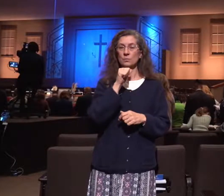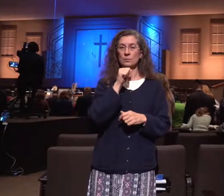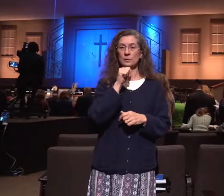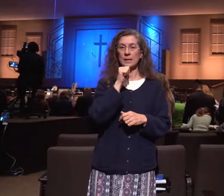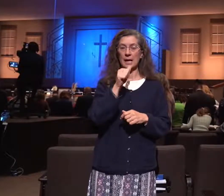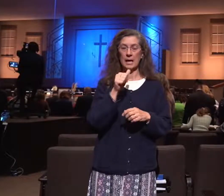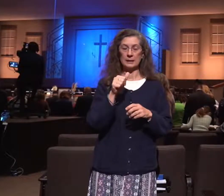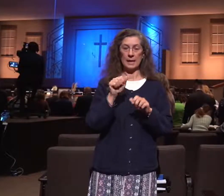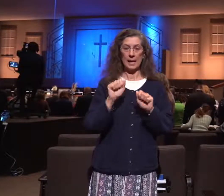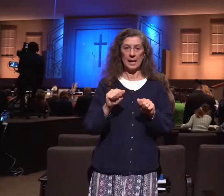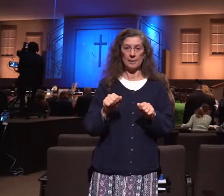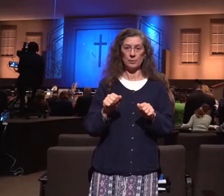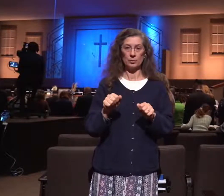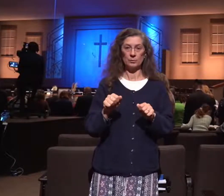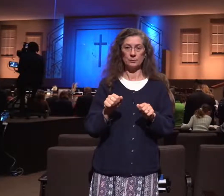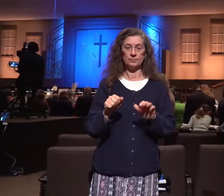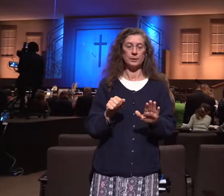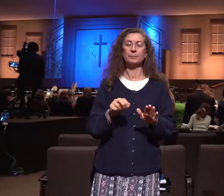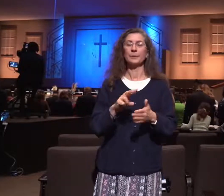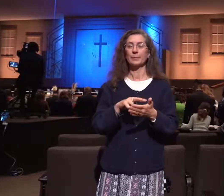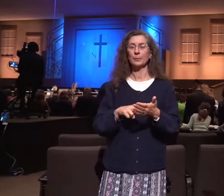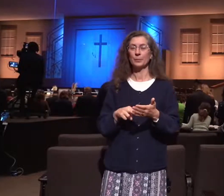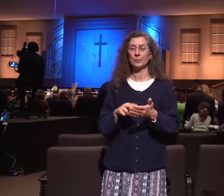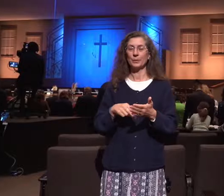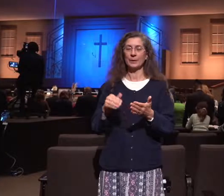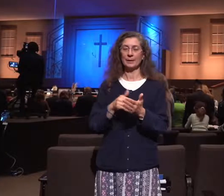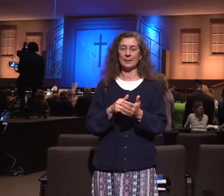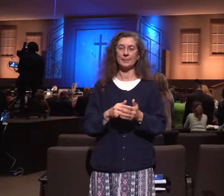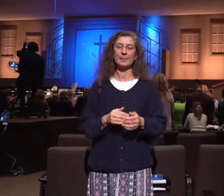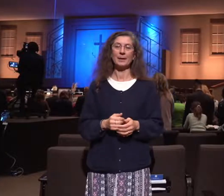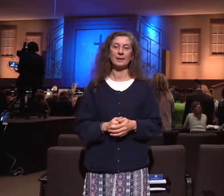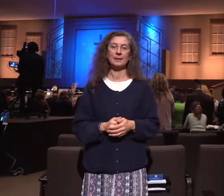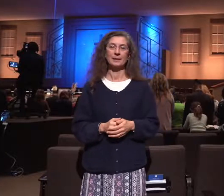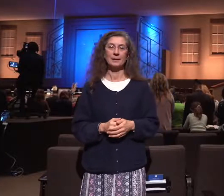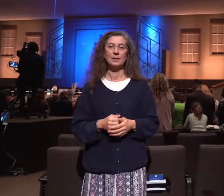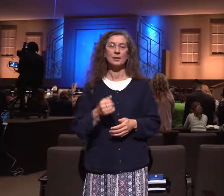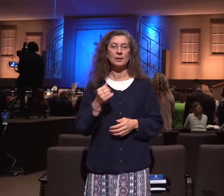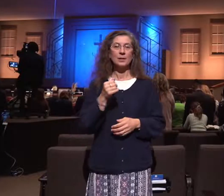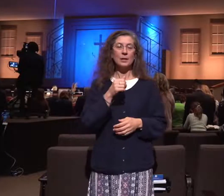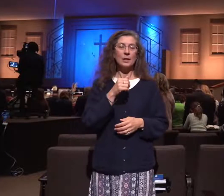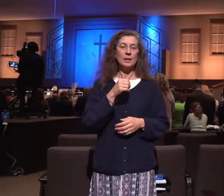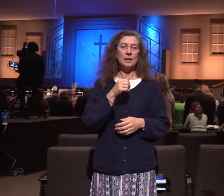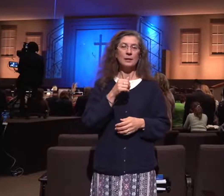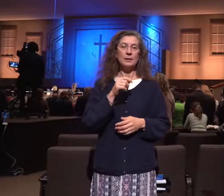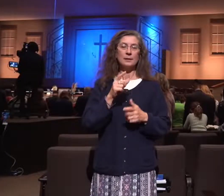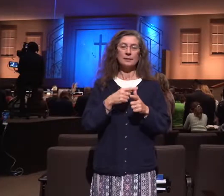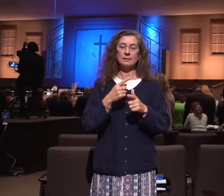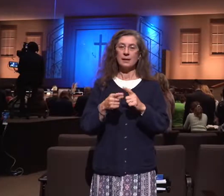trust? Let me read that again. Who will commit to your trust